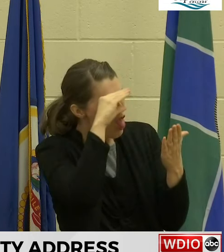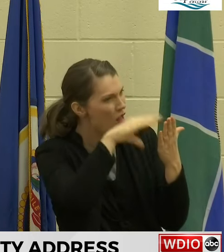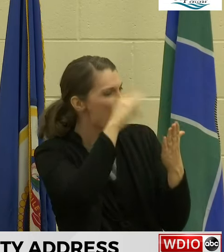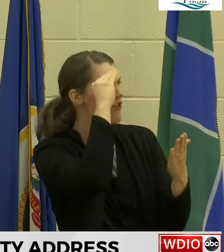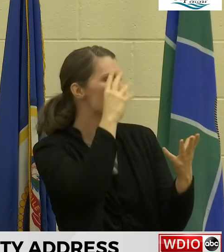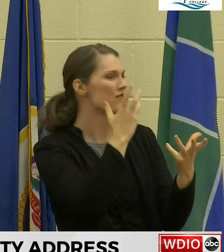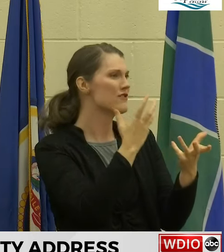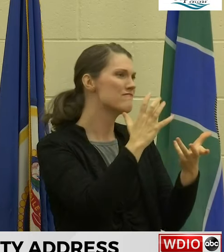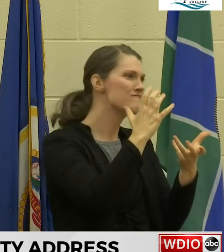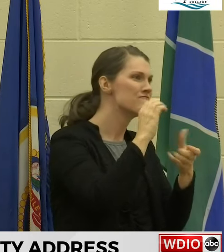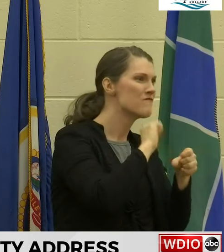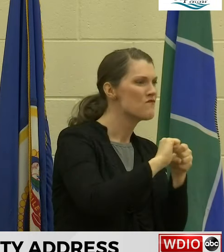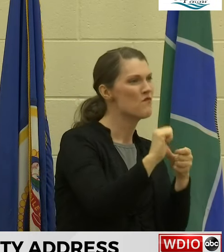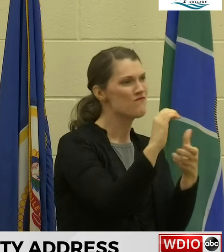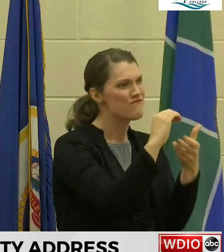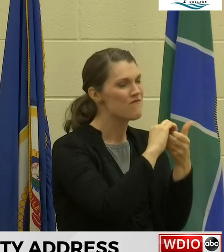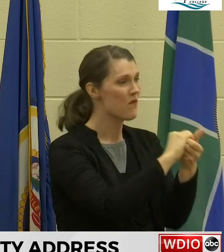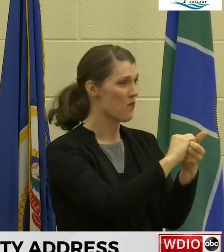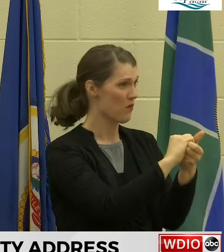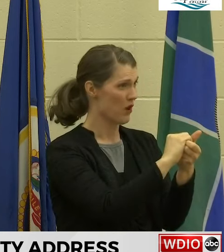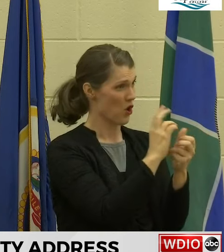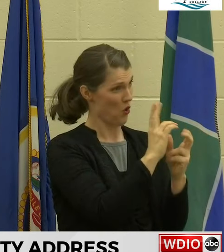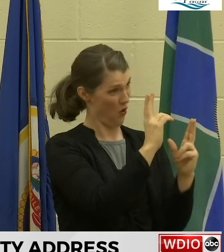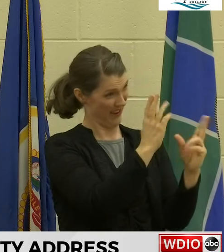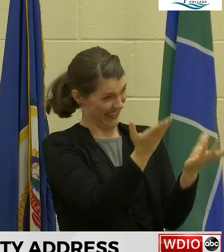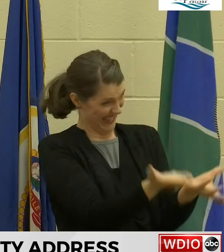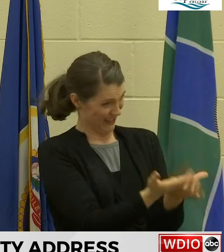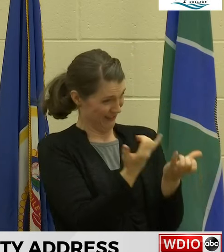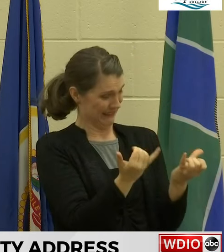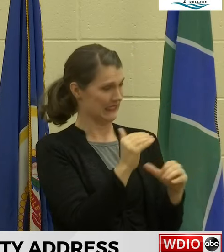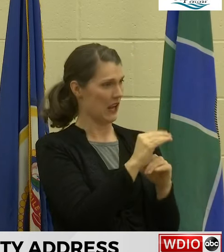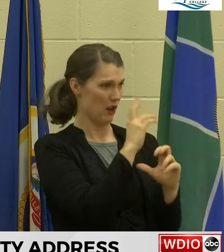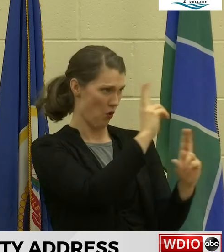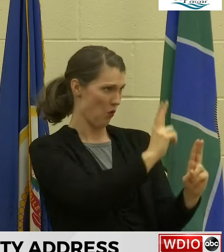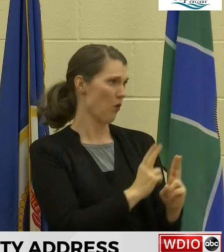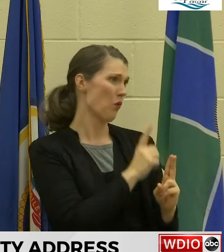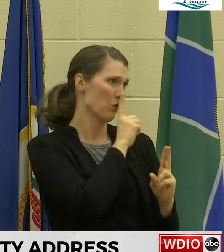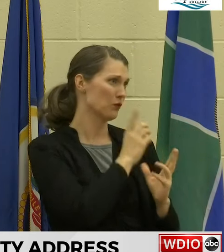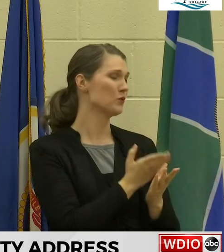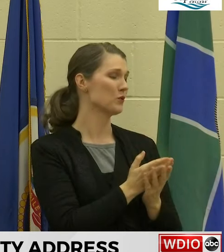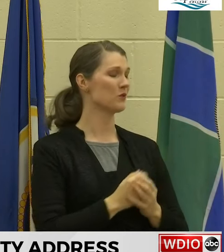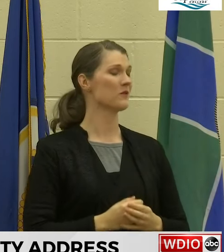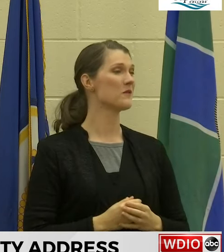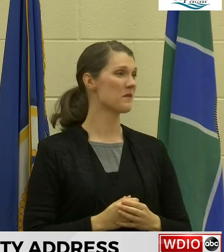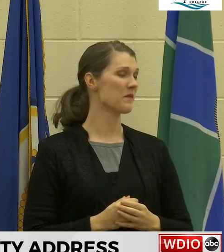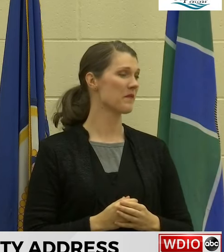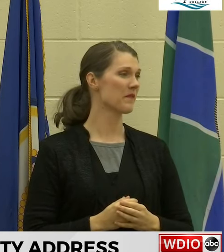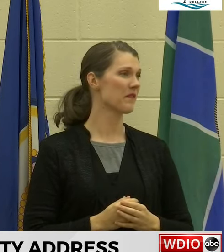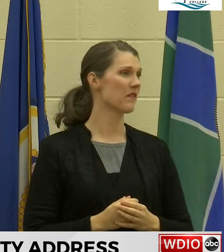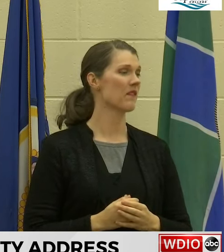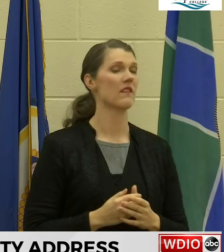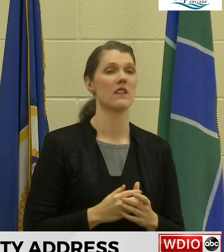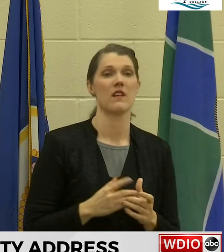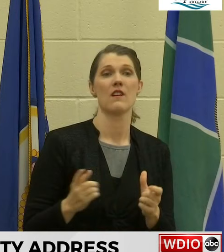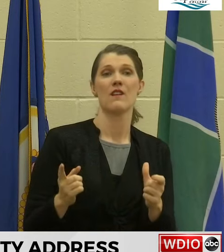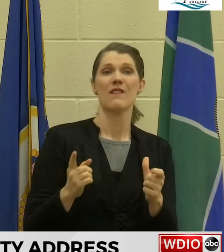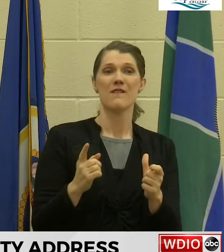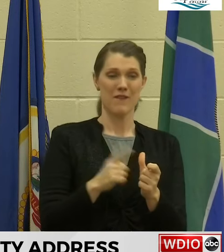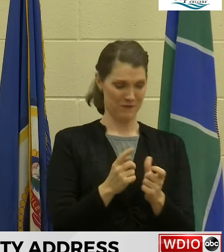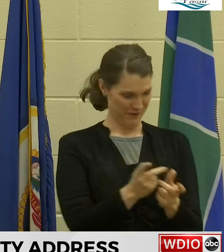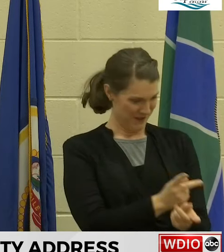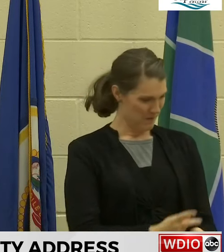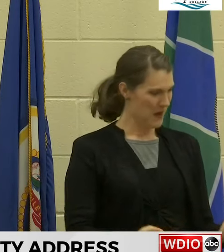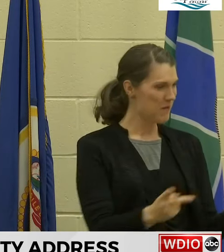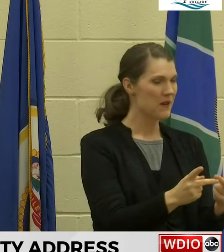you. And your presence here is really an honor. Thank you. We start this evening by acknowledging our place, our